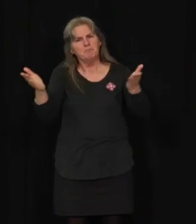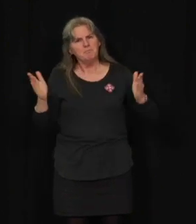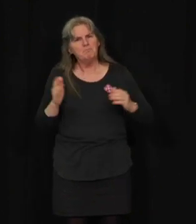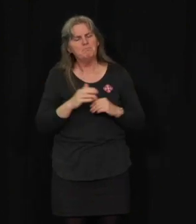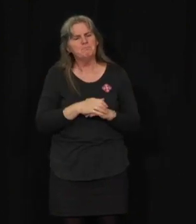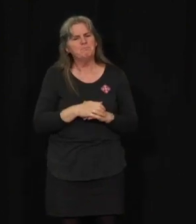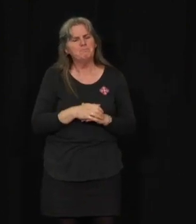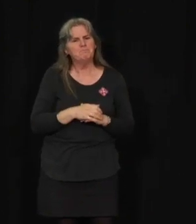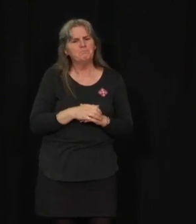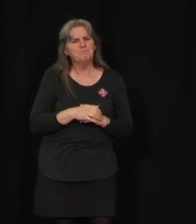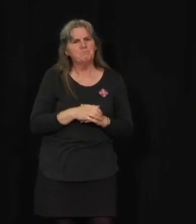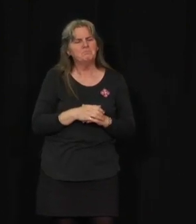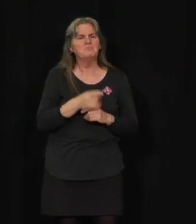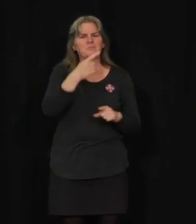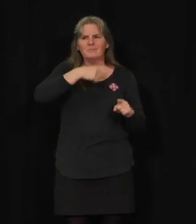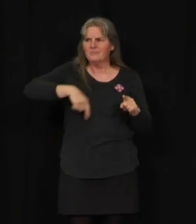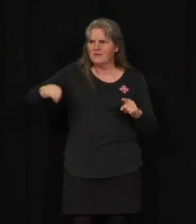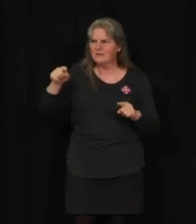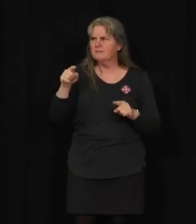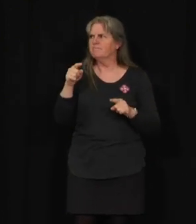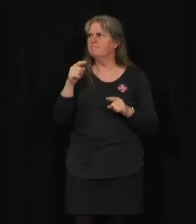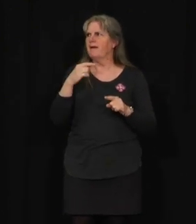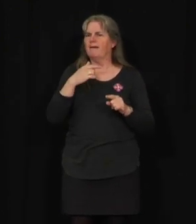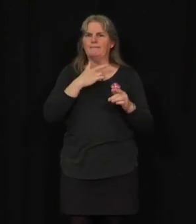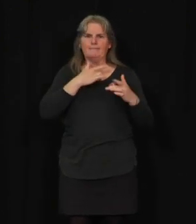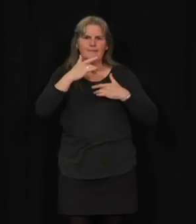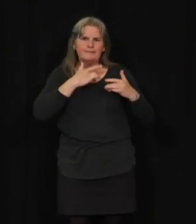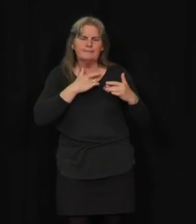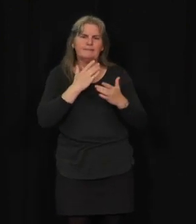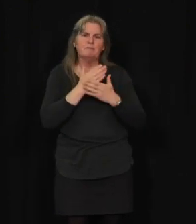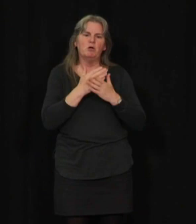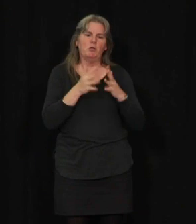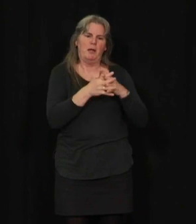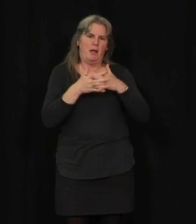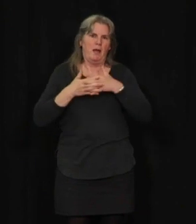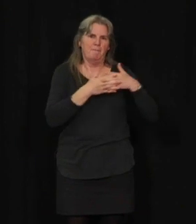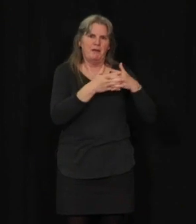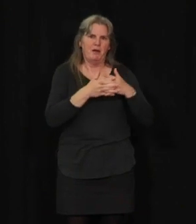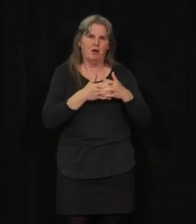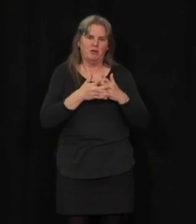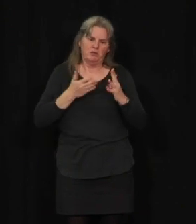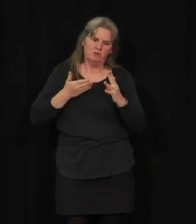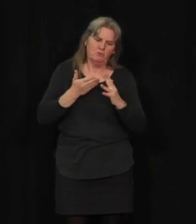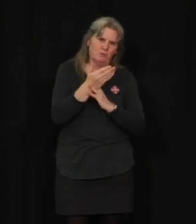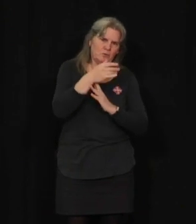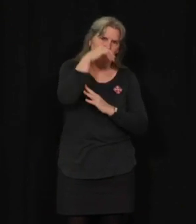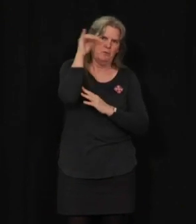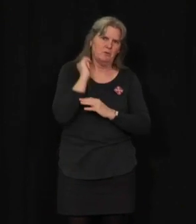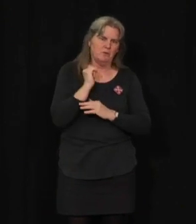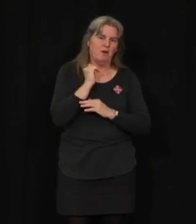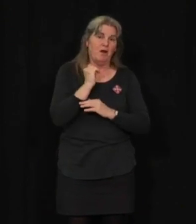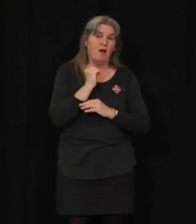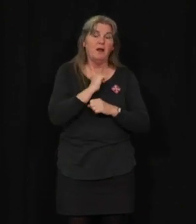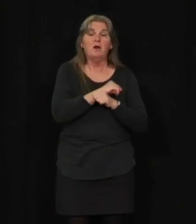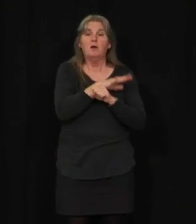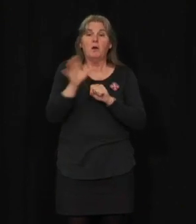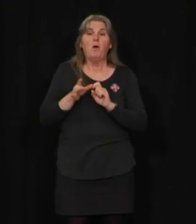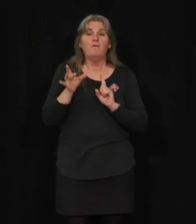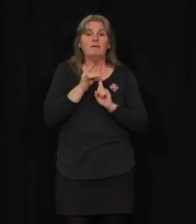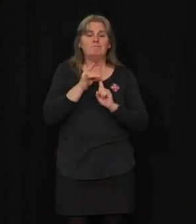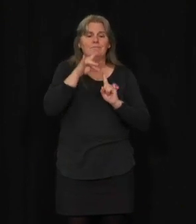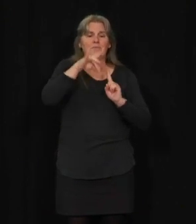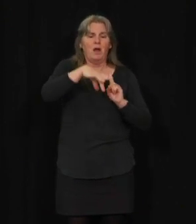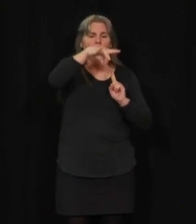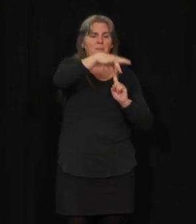I hear from many of you about your concerns that Americans traveling through our territory will leave COVID in their tracks. Well,